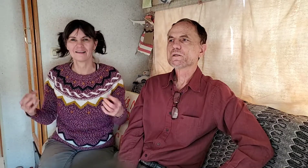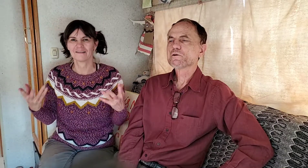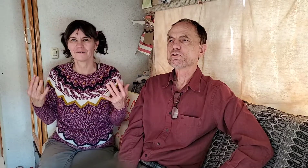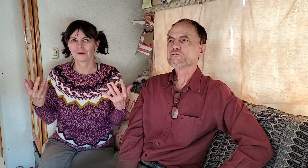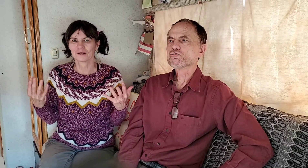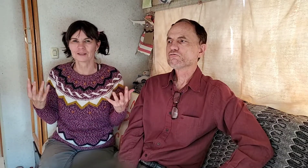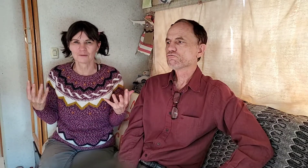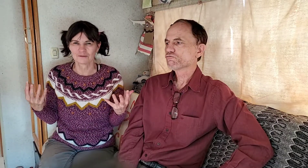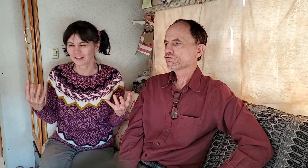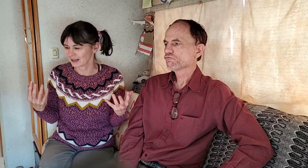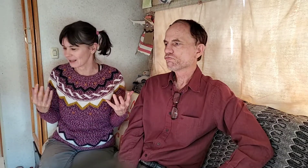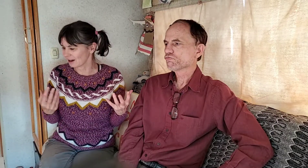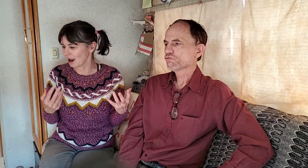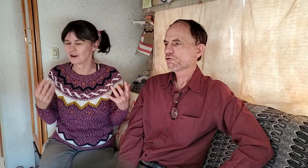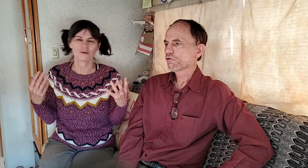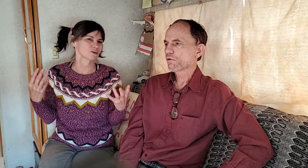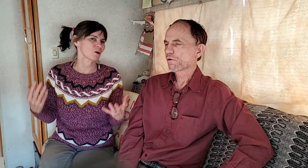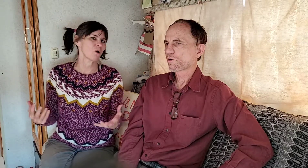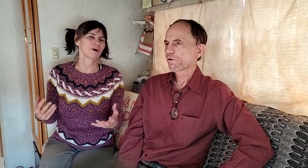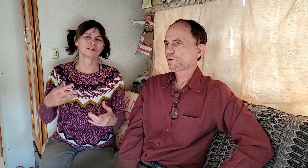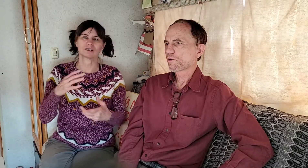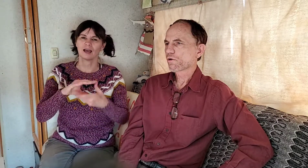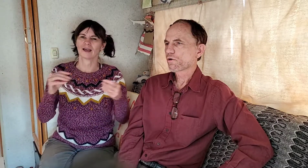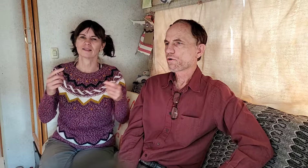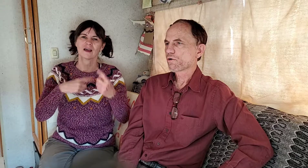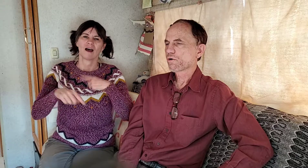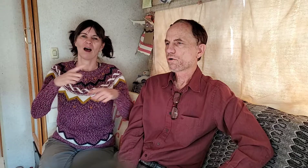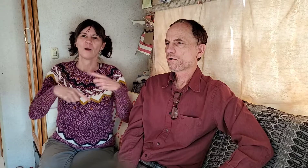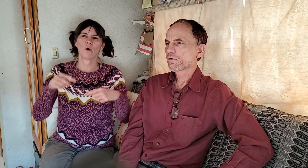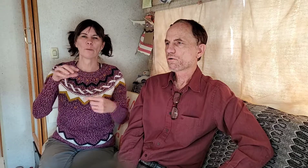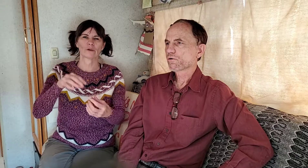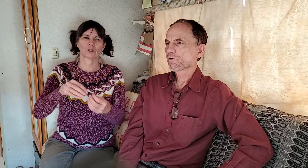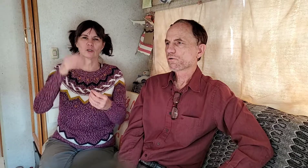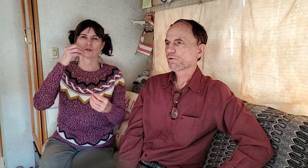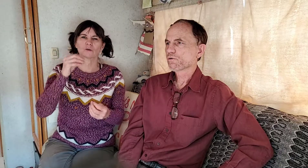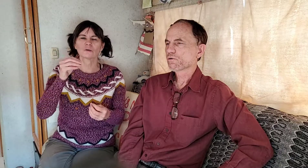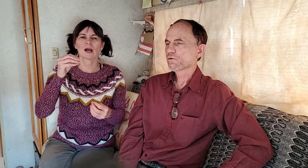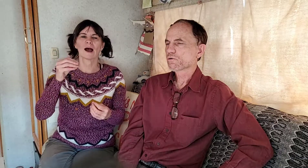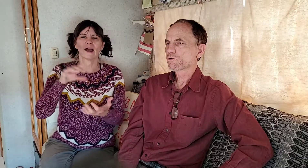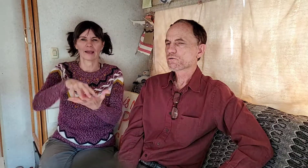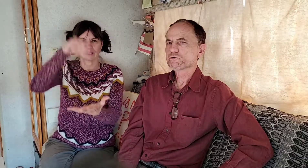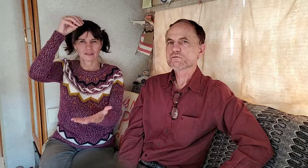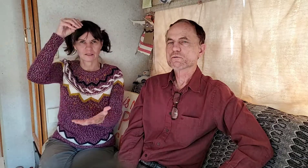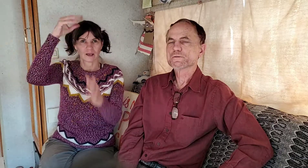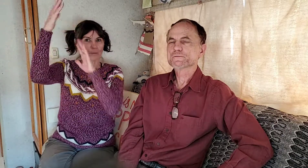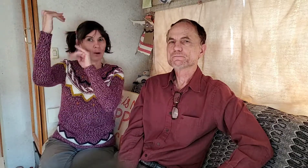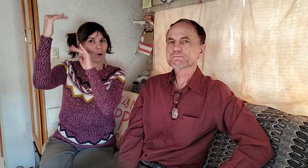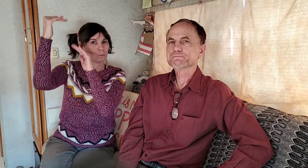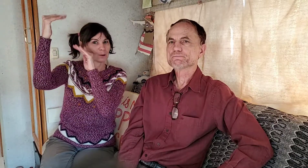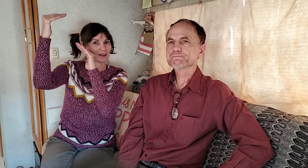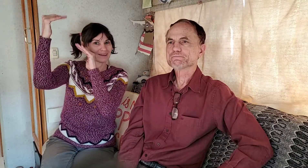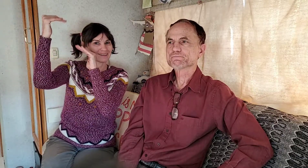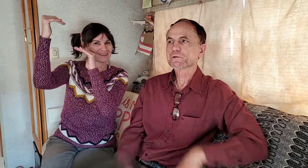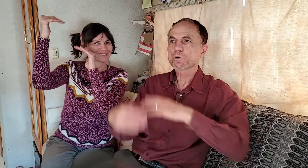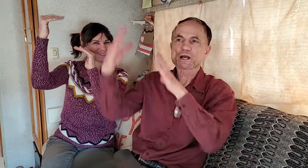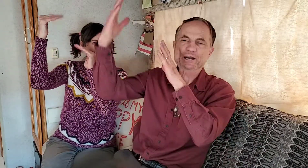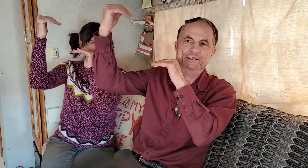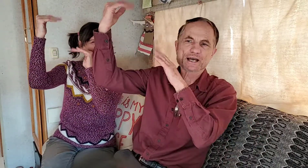Cinderella. What else are we forgetting here? I know there's a whole bunch of signs. I'm hoping that you guys. Oh yeah, I did that I'm